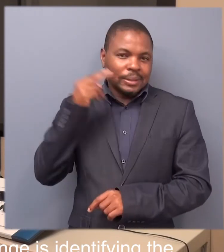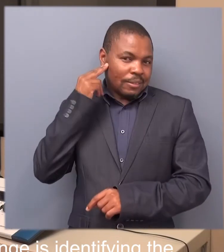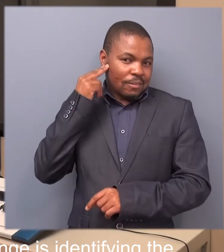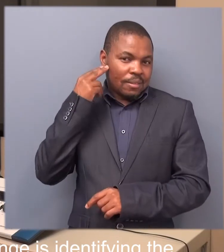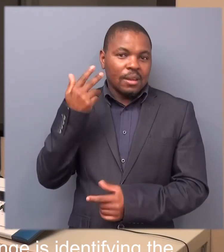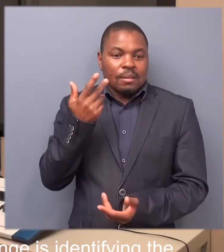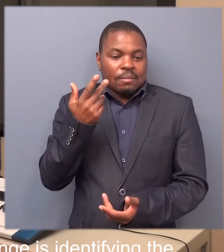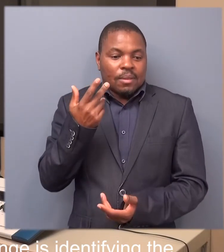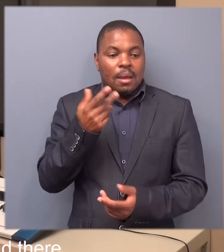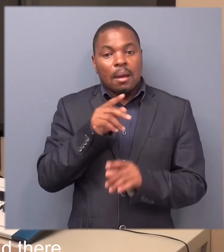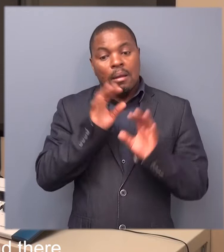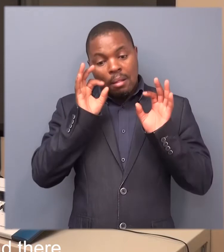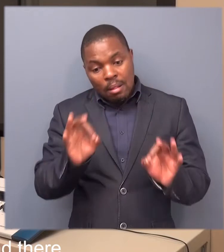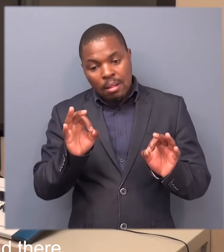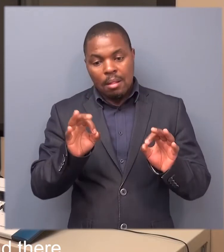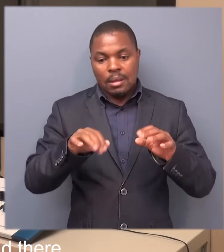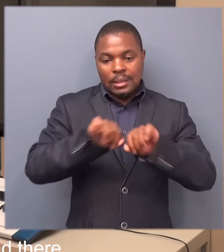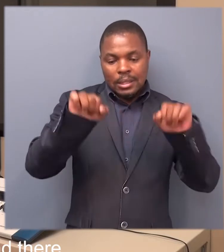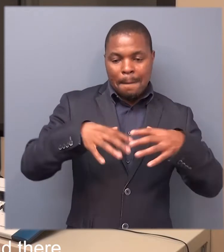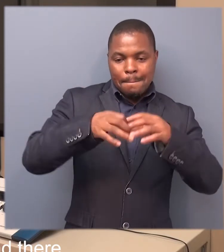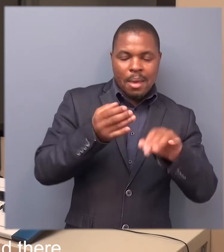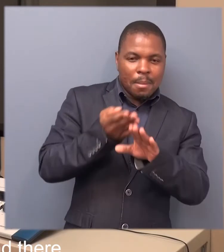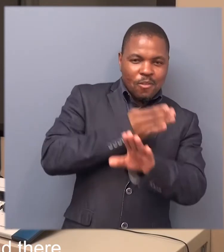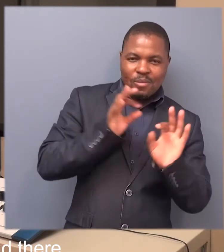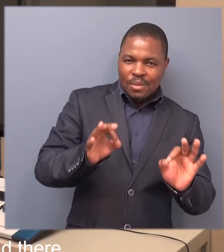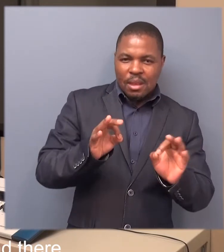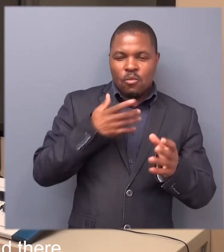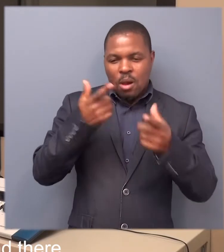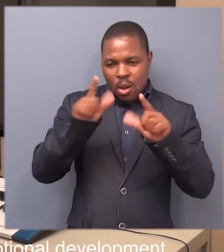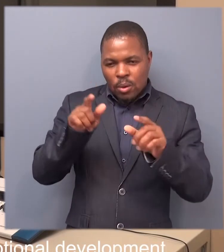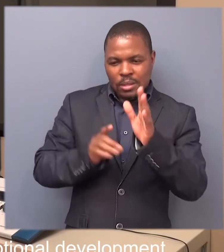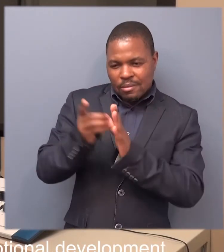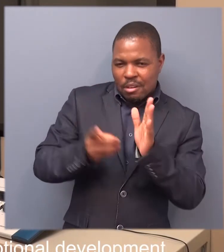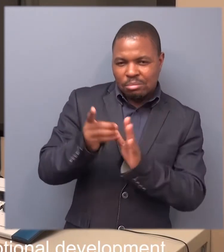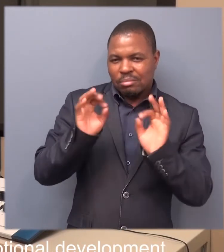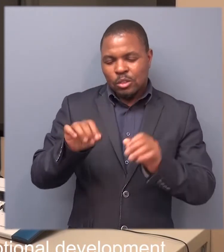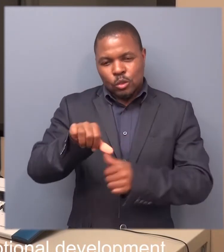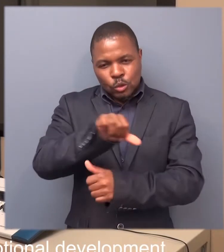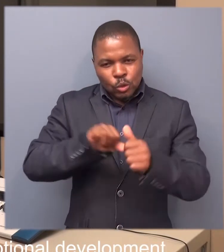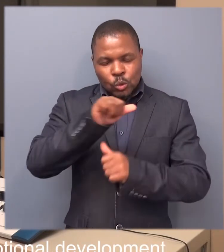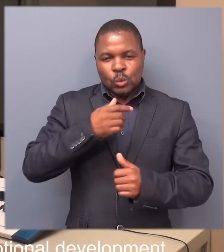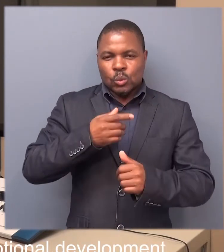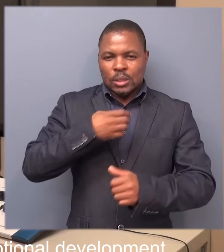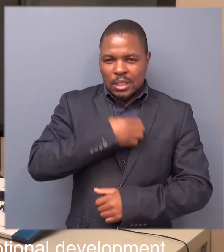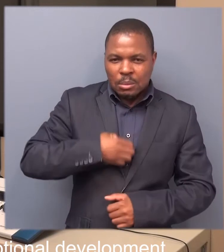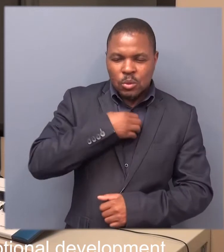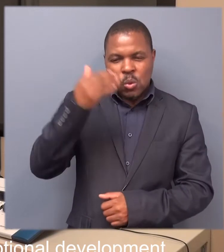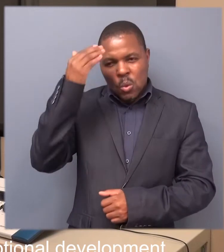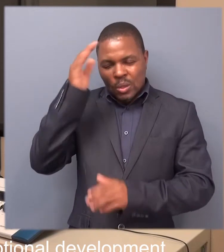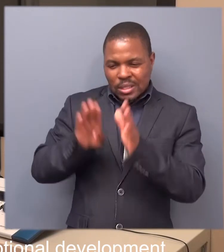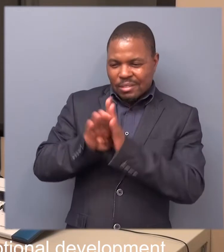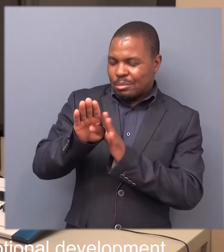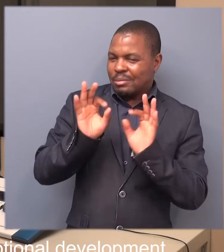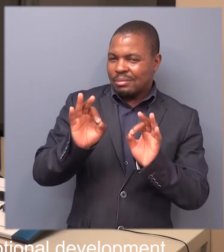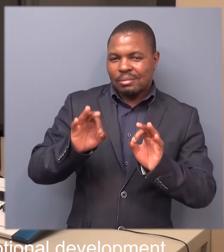that there are appropriate measures in place and there are no permanent effects on language development, socio-emotional development,